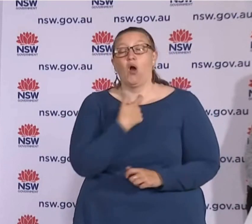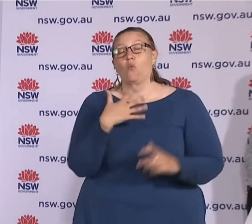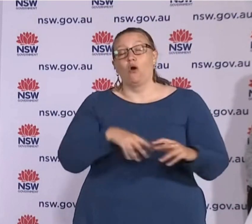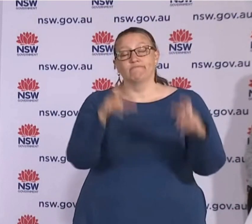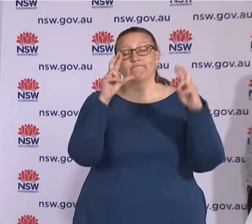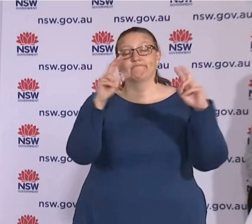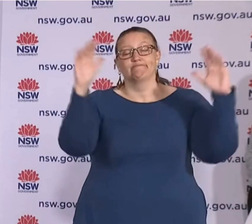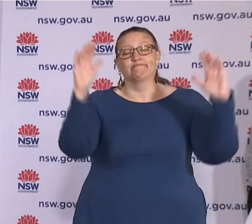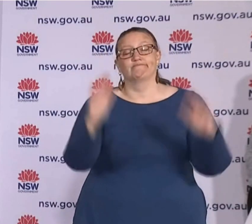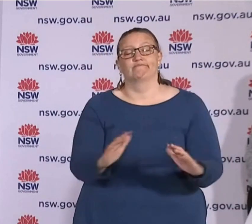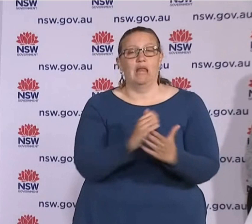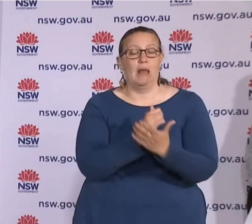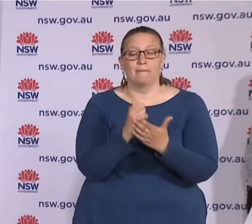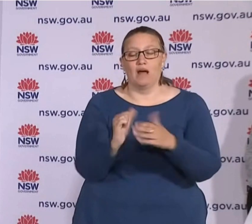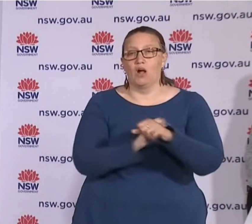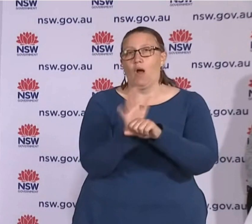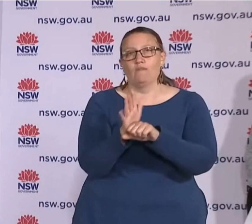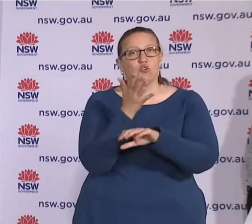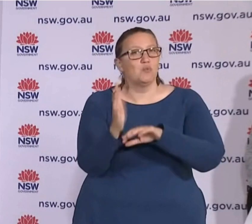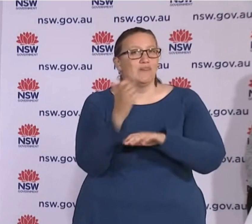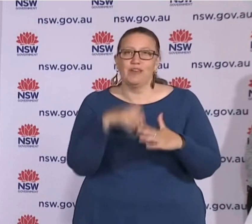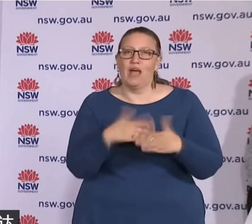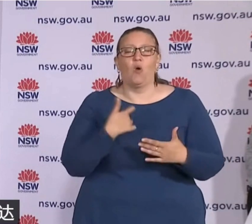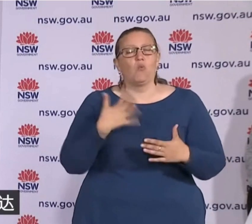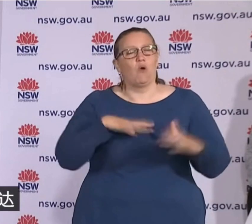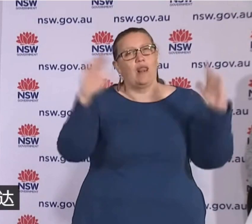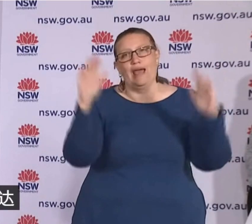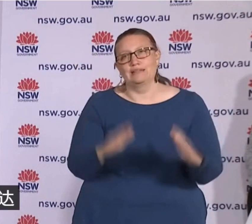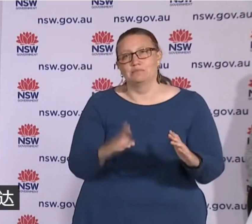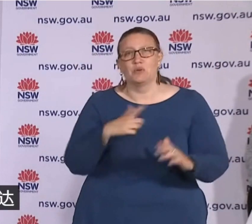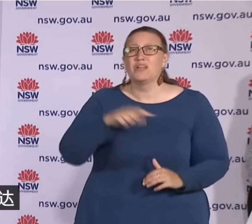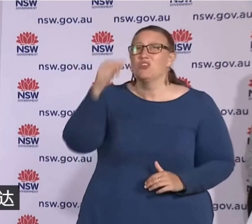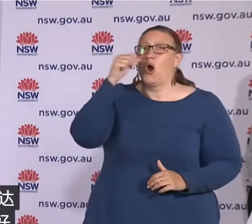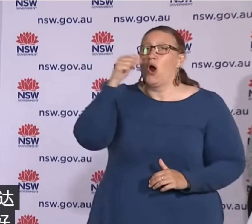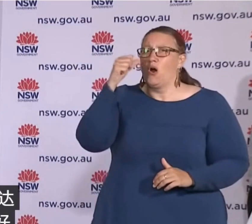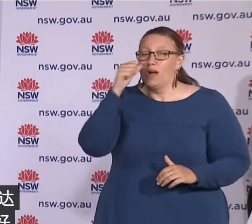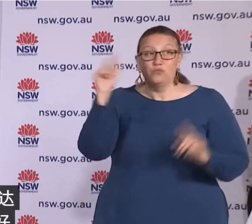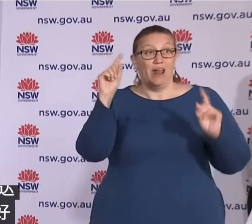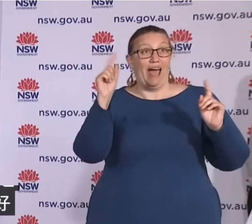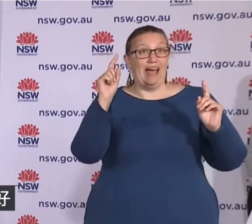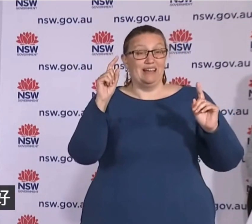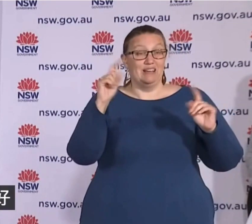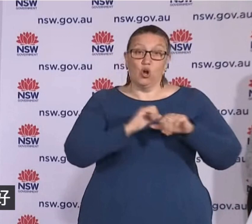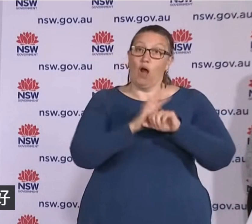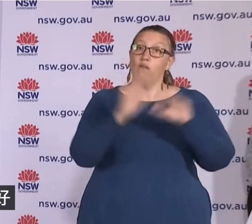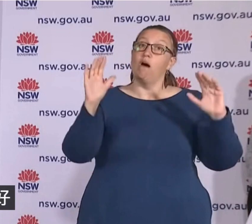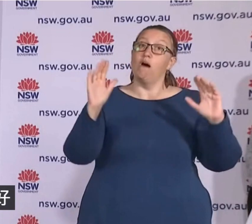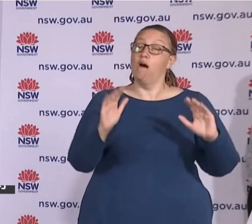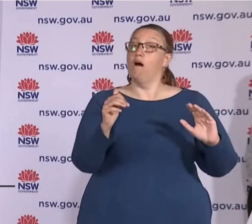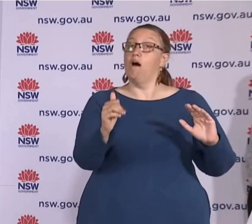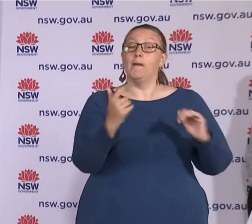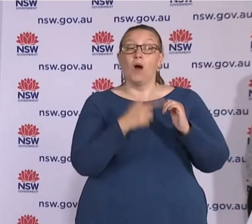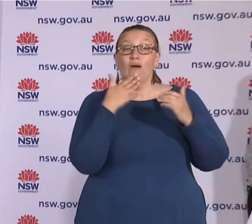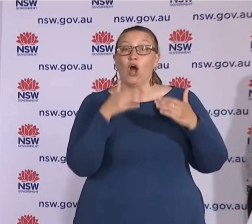going to be exposed, and so the better we can do until we get to that date, the better we'll all feel, and that's what our ambition is at